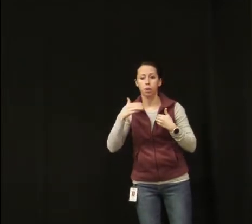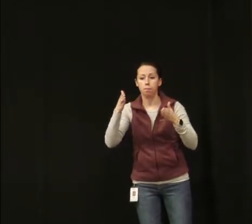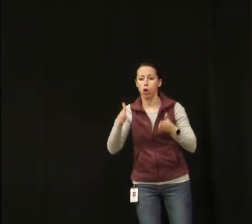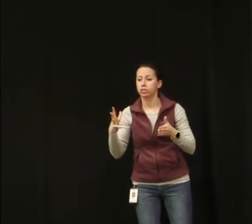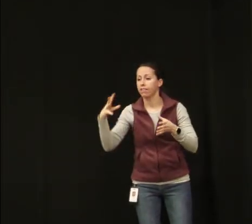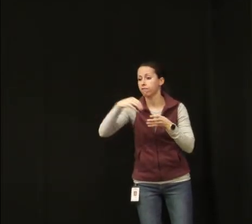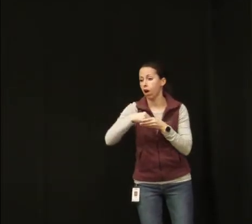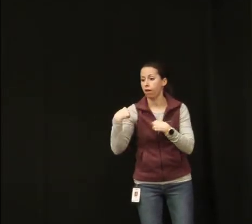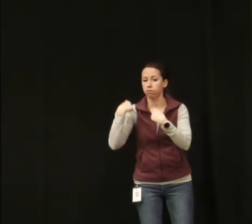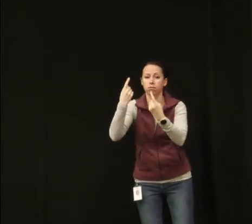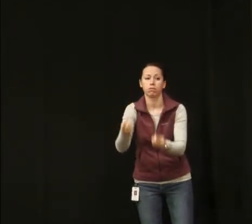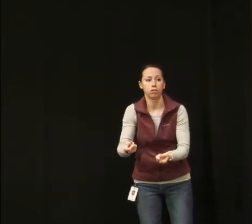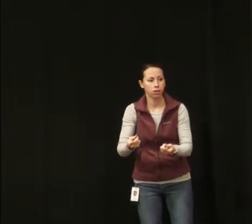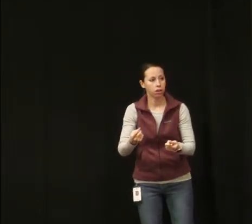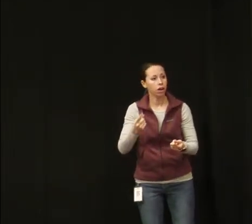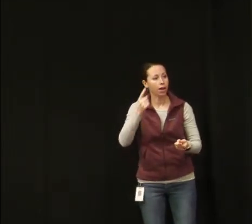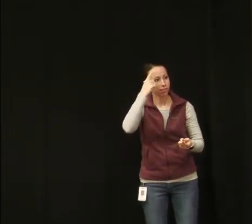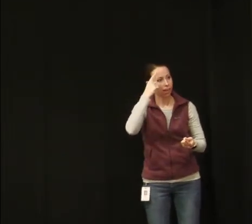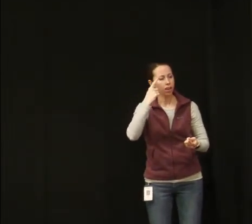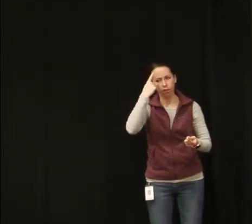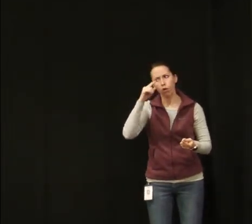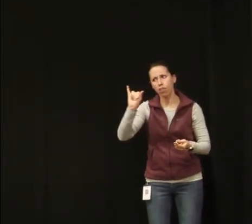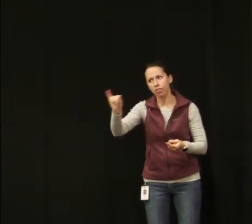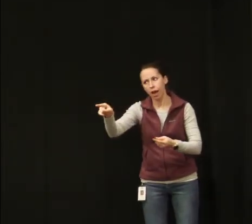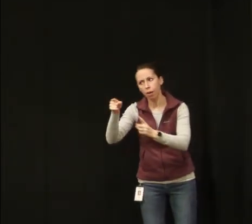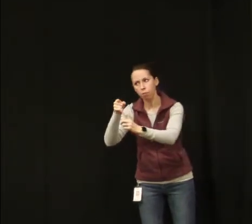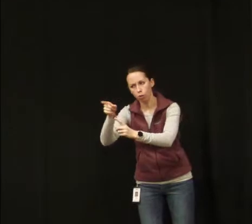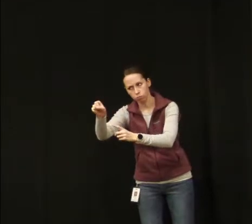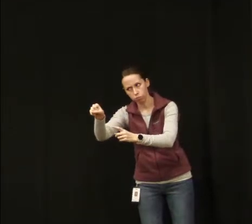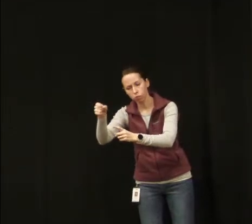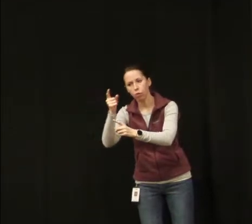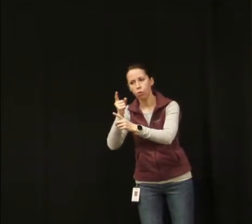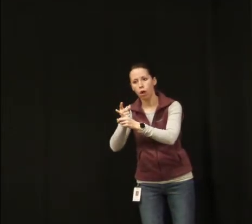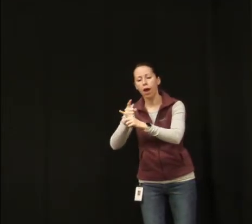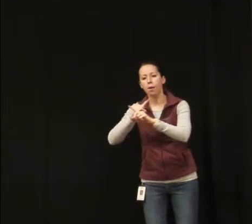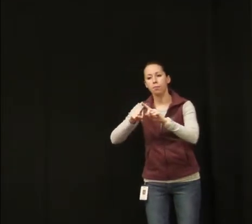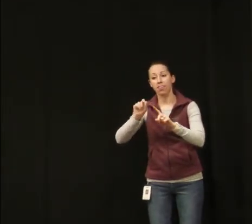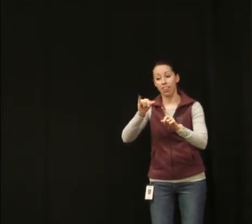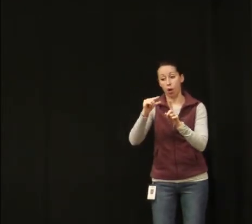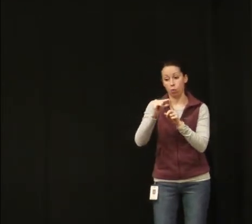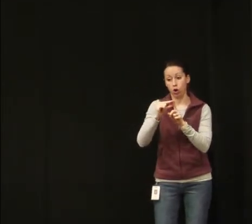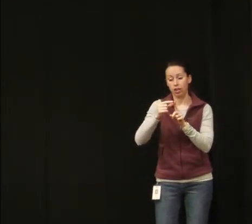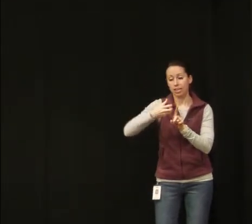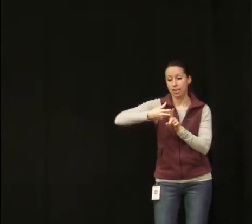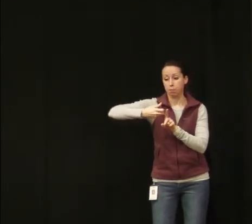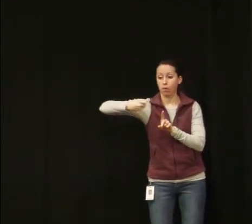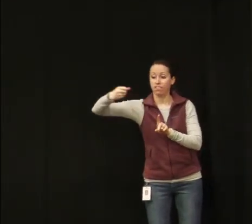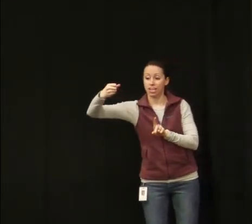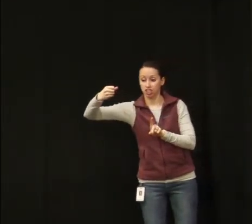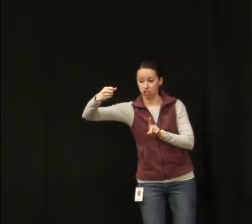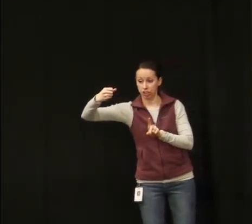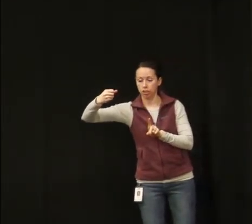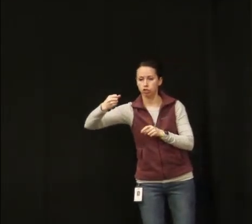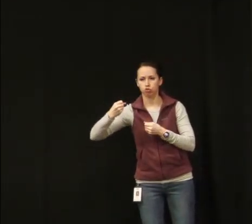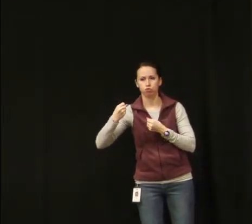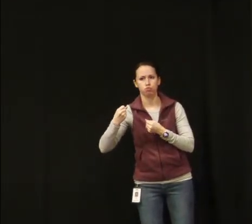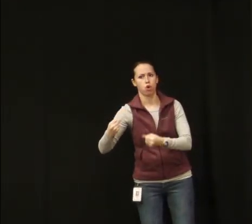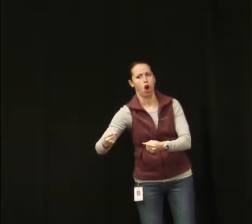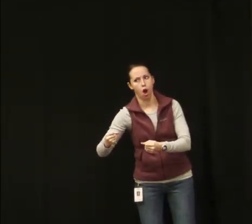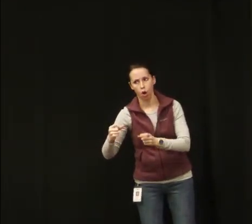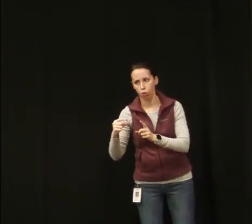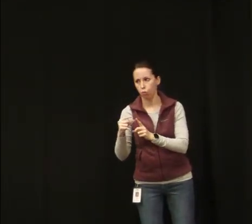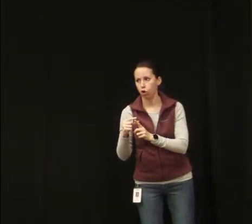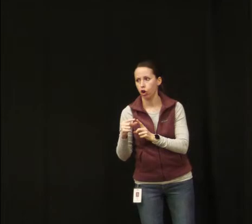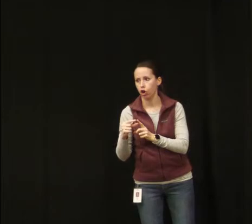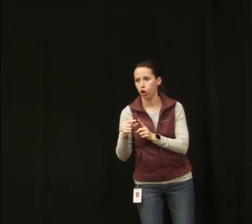So I think we have to be, to Byron's point, the word deprivation is a very strong word.